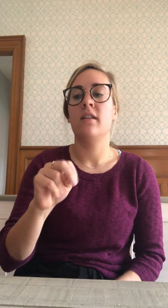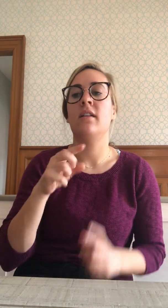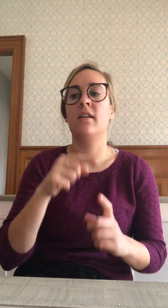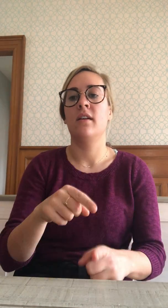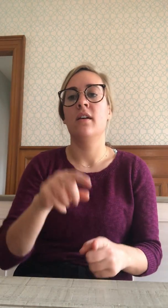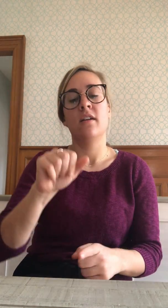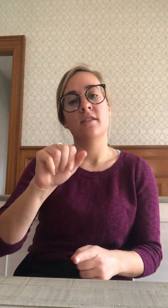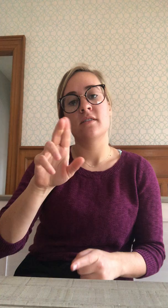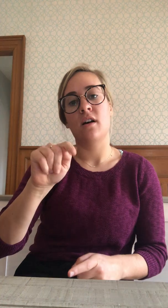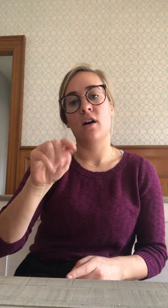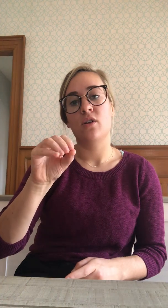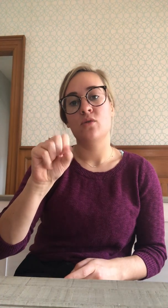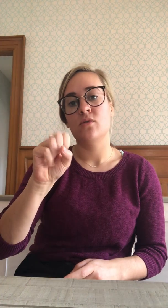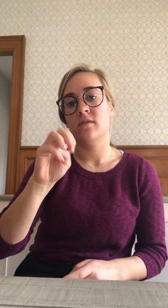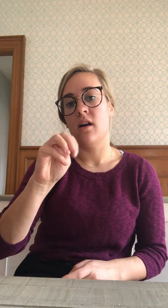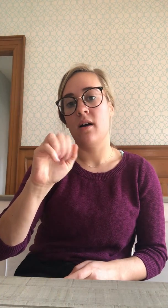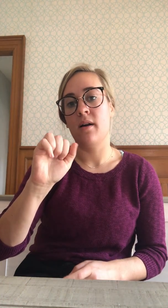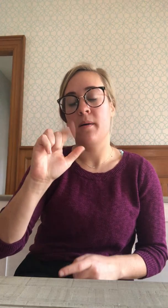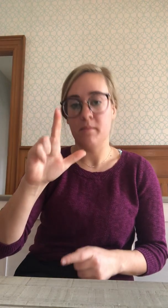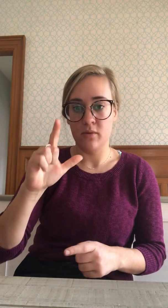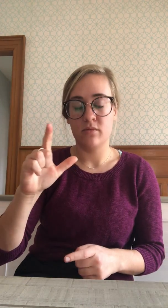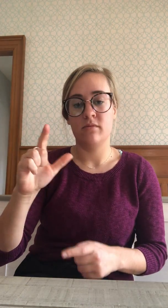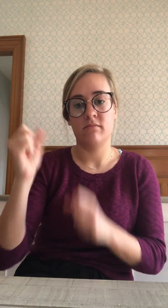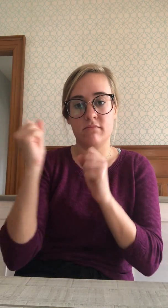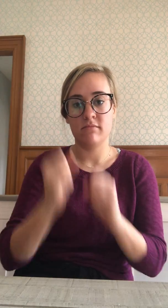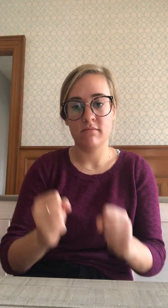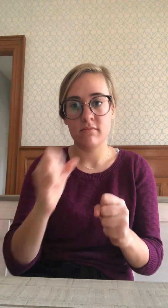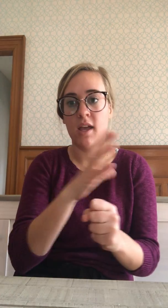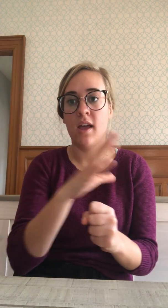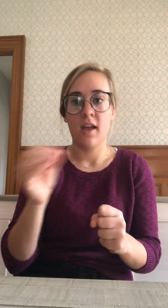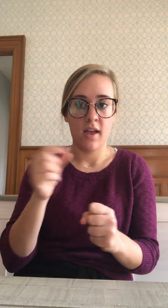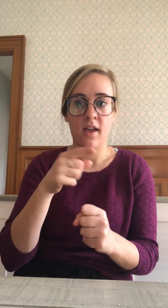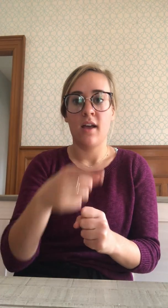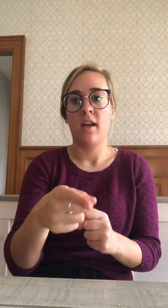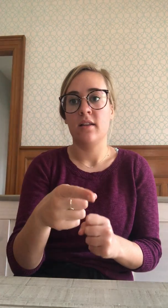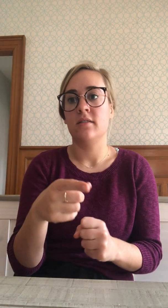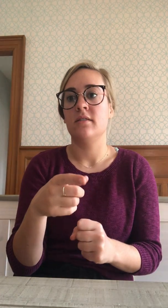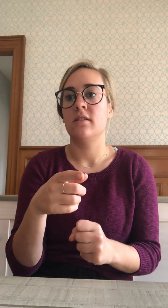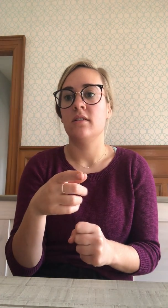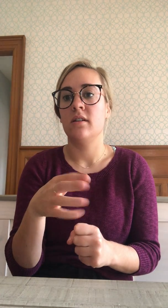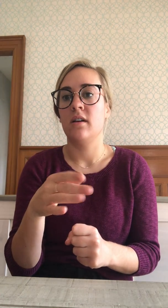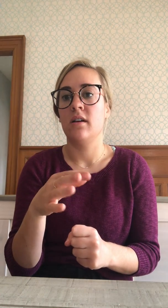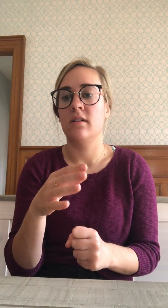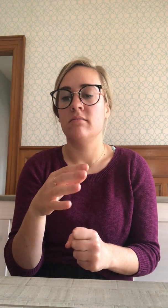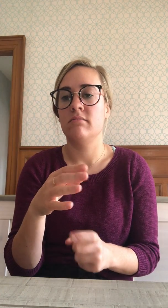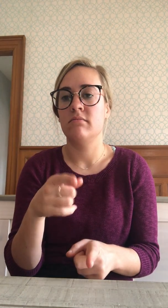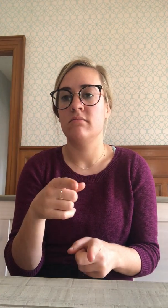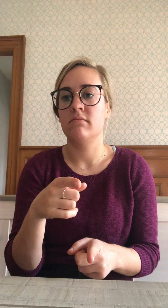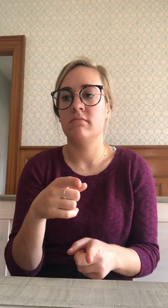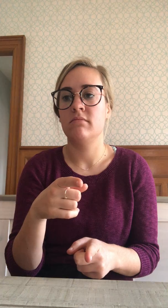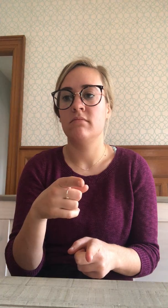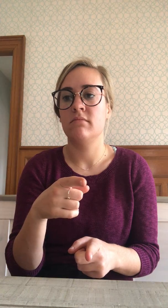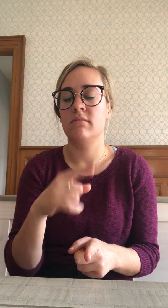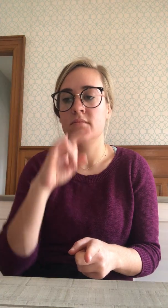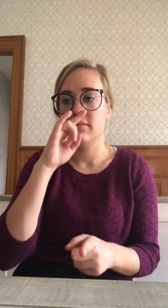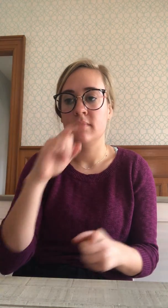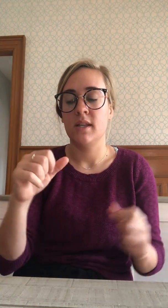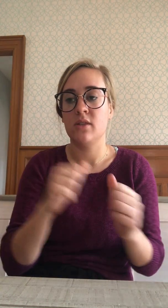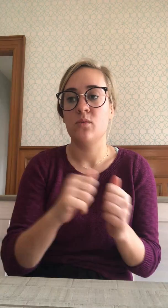syndrome associated with craniosynostosis. This supports the need for children with craniofacial conditions to have